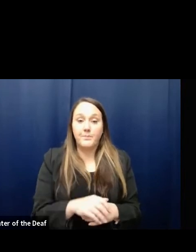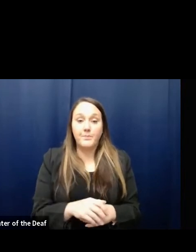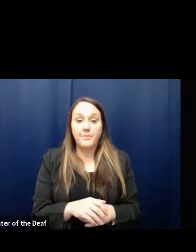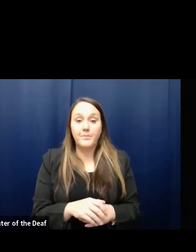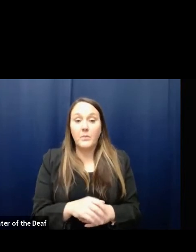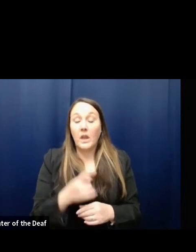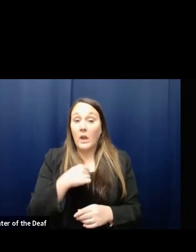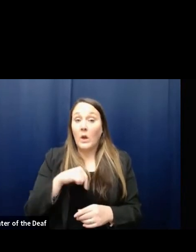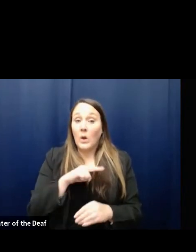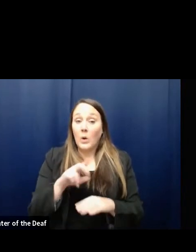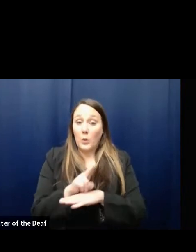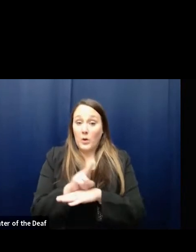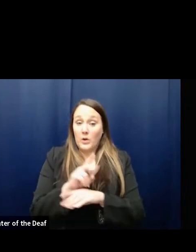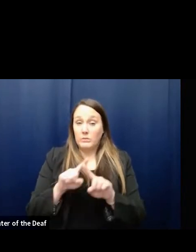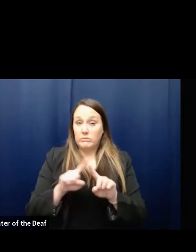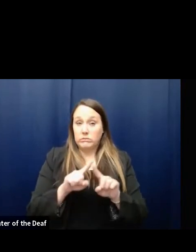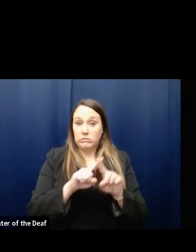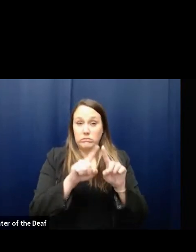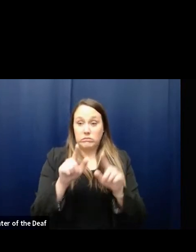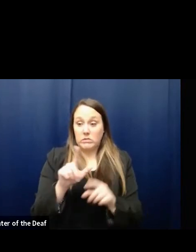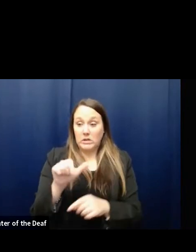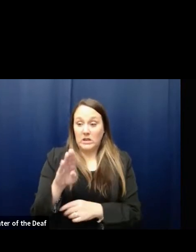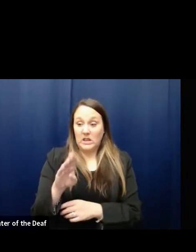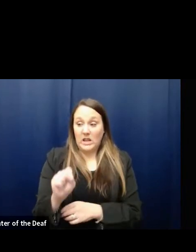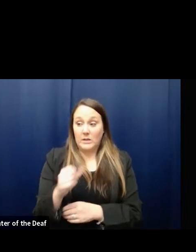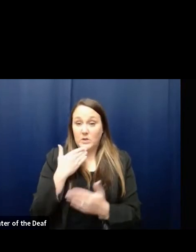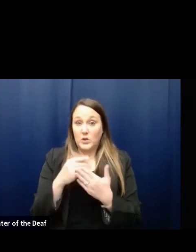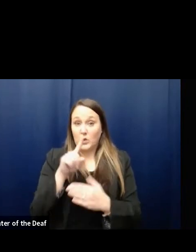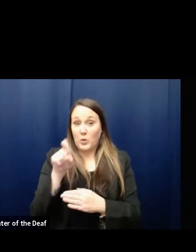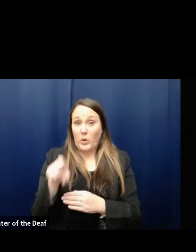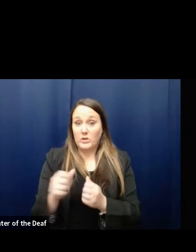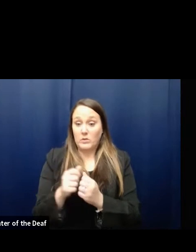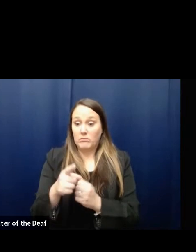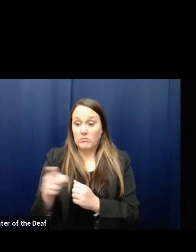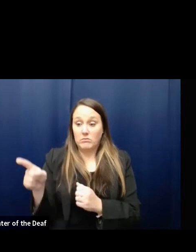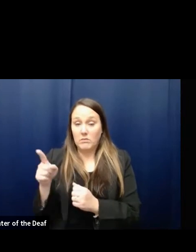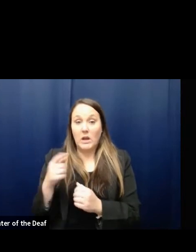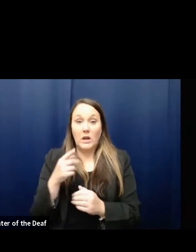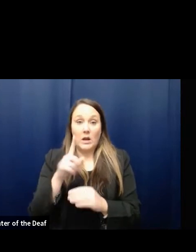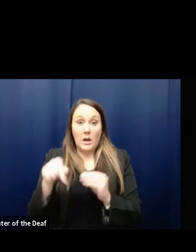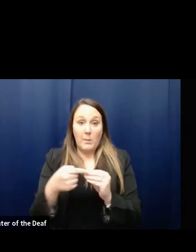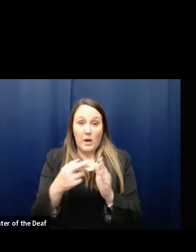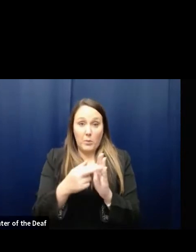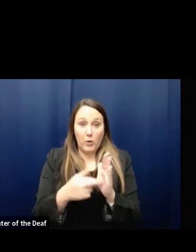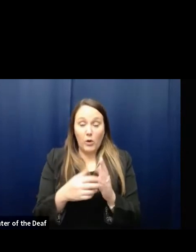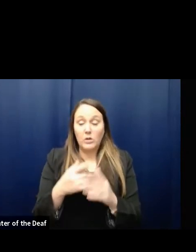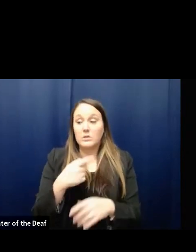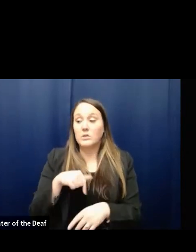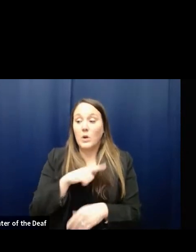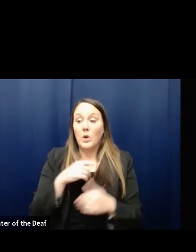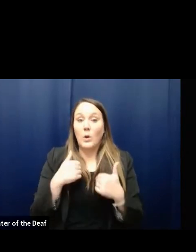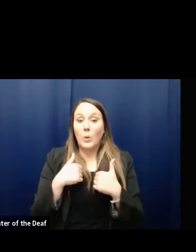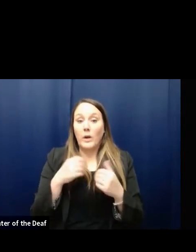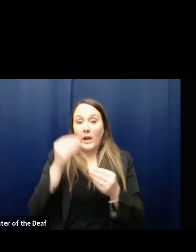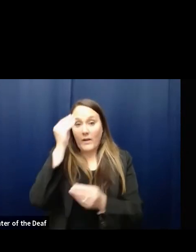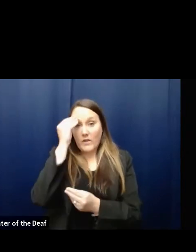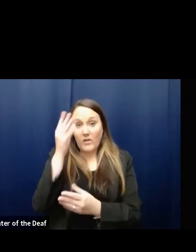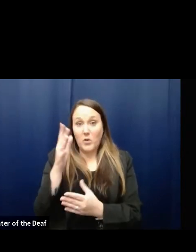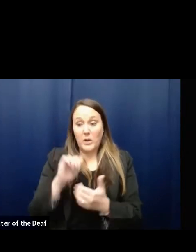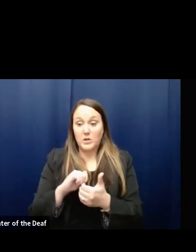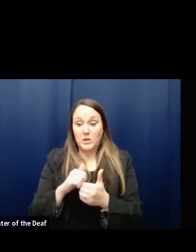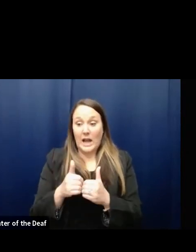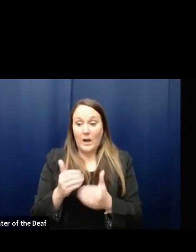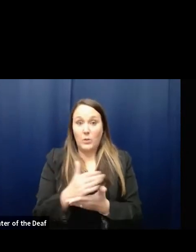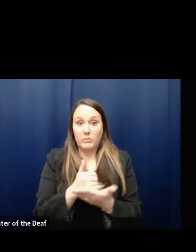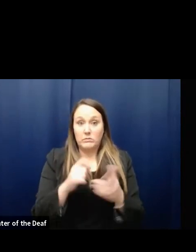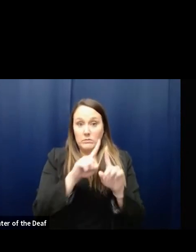Yeah, we're using several different labs, and that's a great question for labs about their protocols. We have their information and how they want us to collect the specimen.